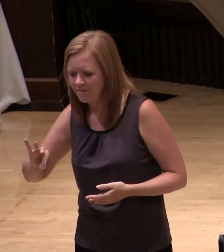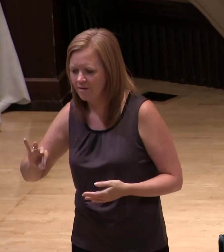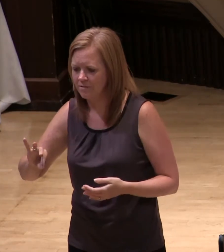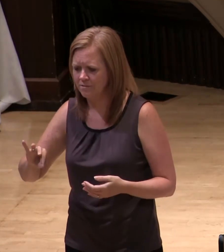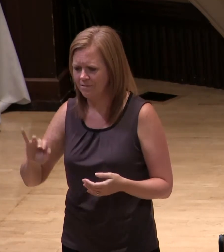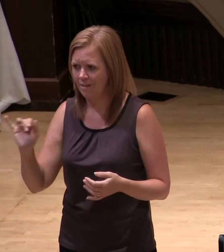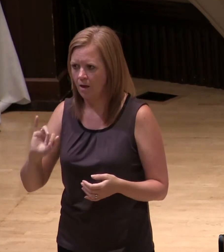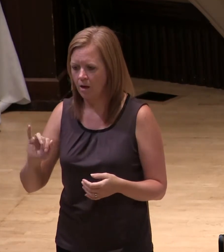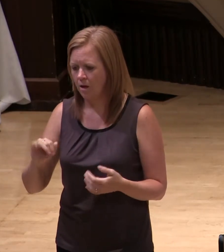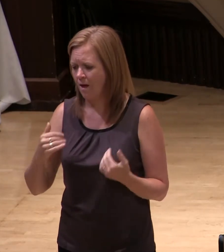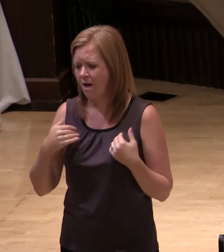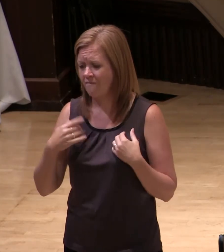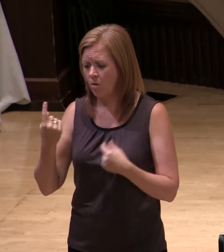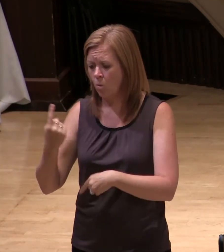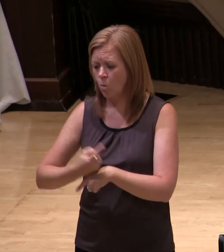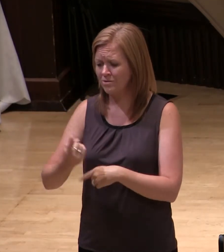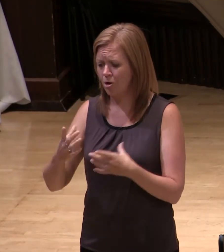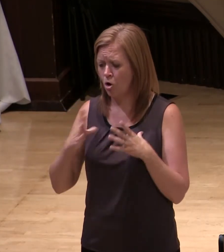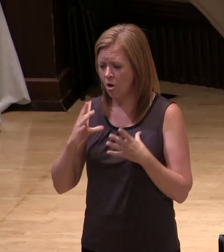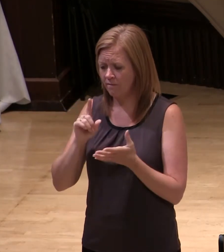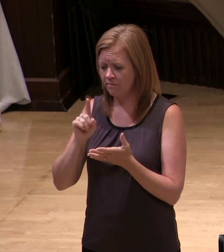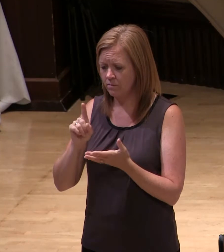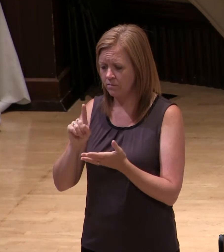off once a week.